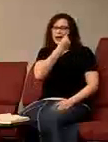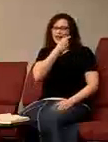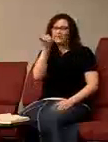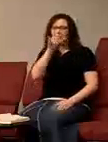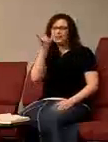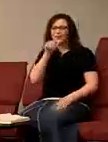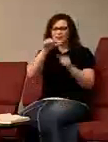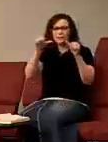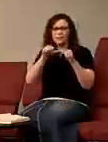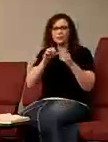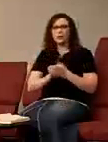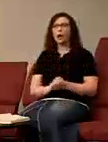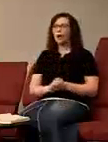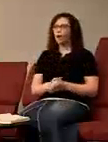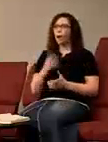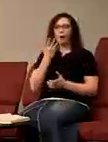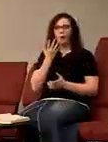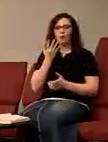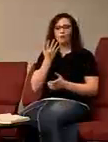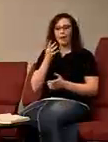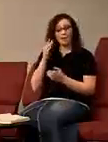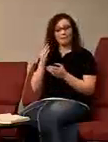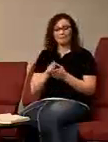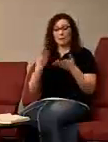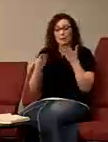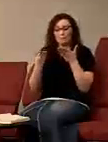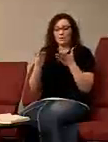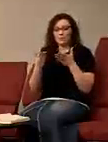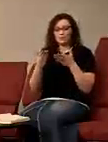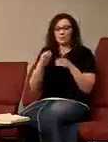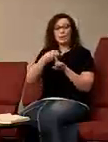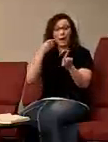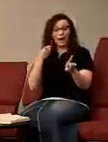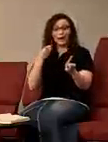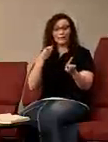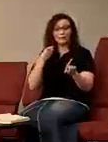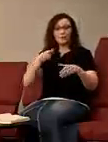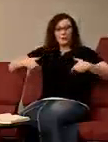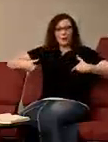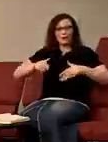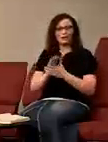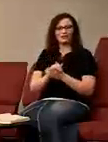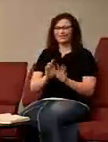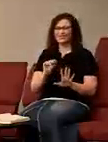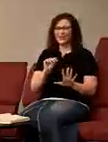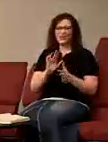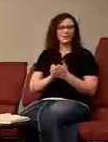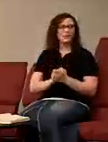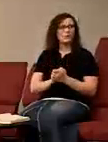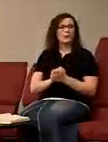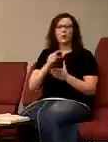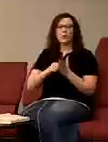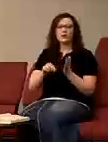people think, well, maybe we came from monkeys. Well, no, we didn't come from the same factory, you could say. And what's the Bible used for that? It